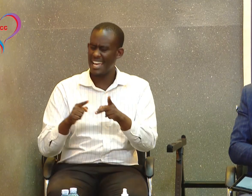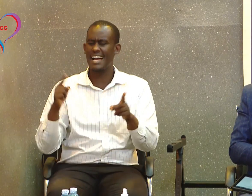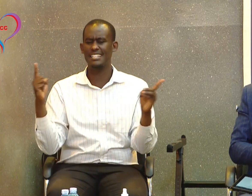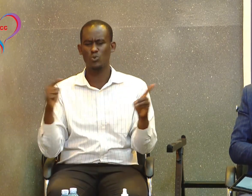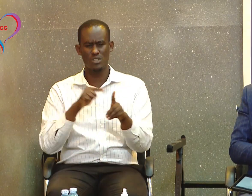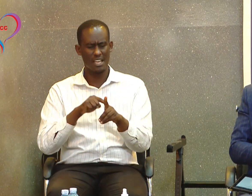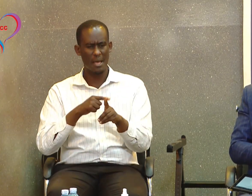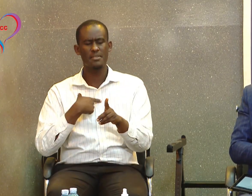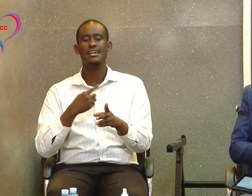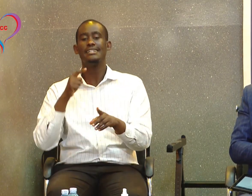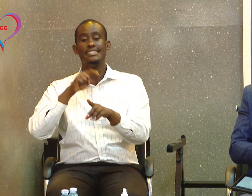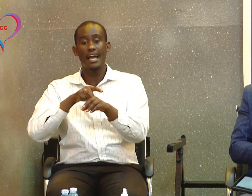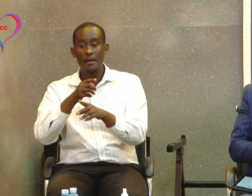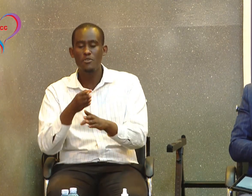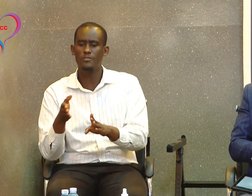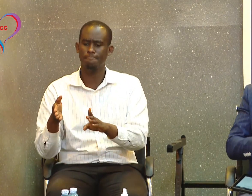But